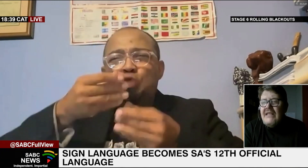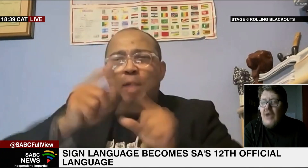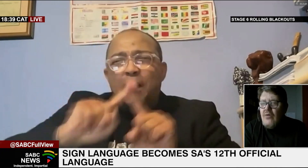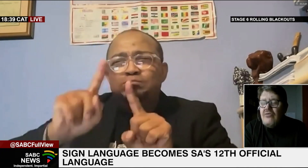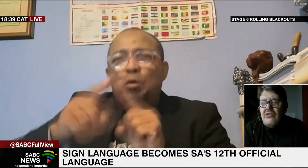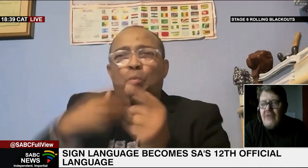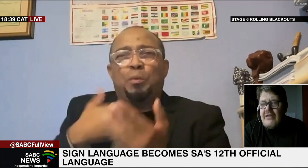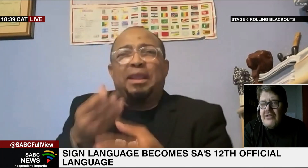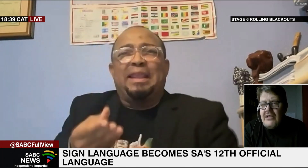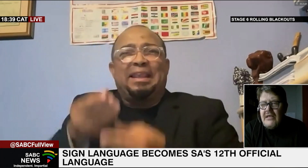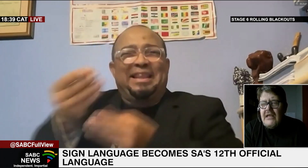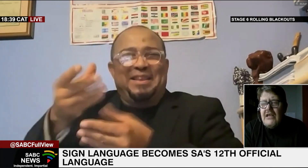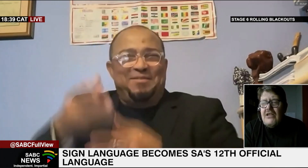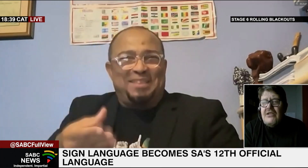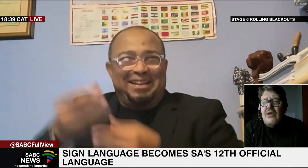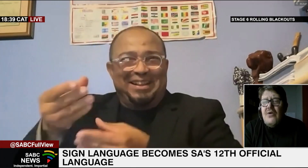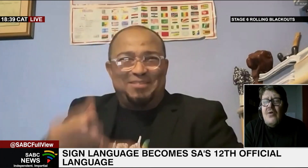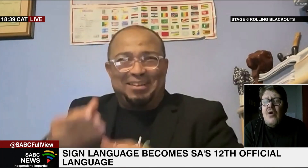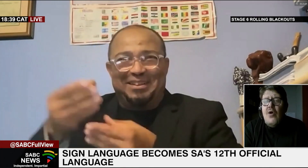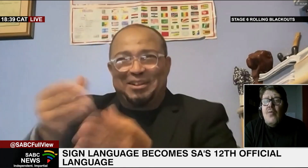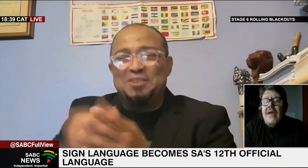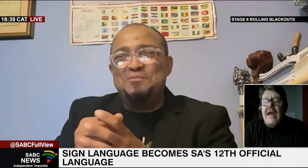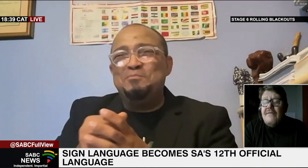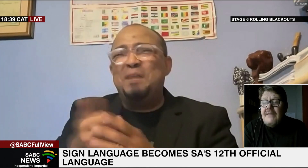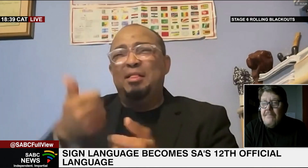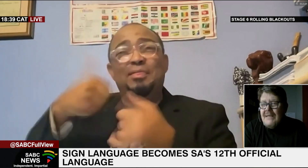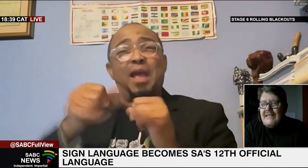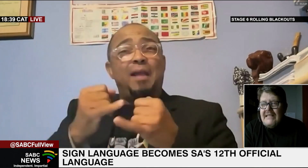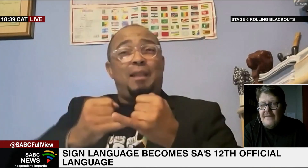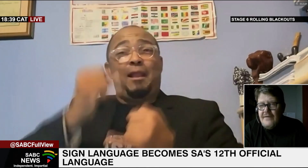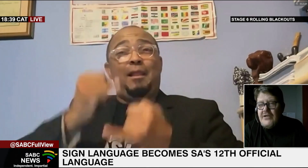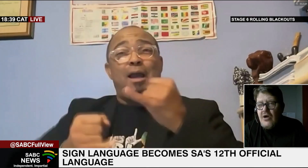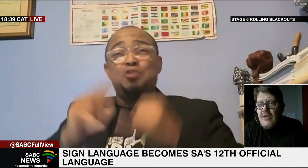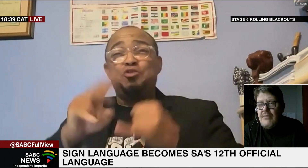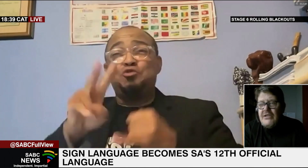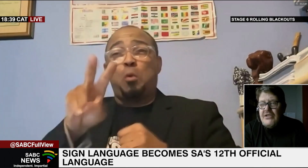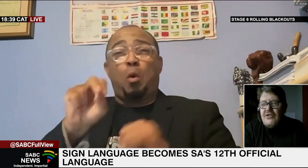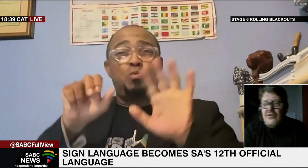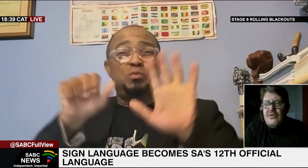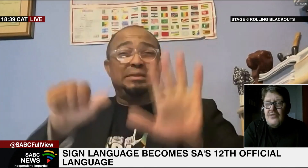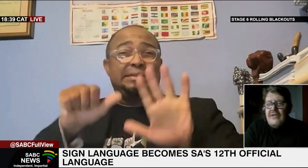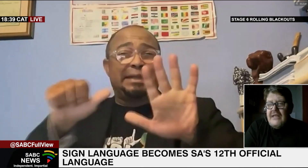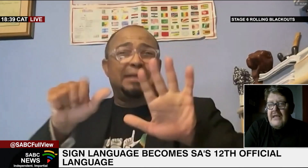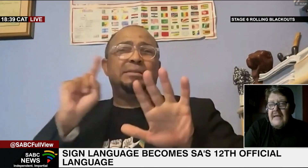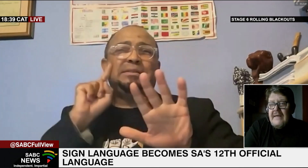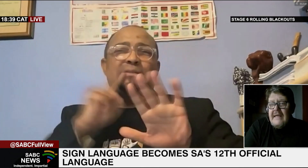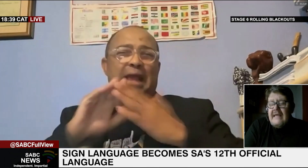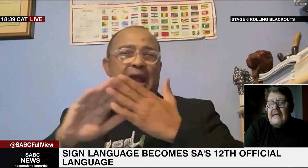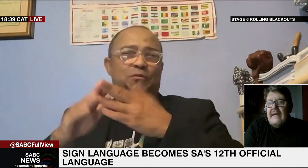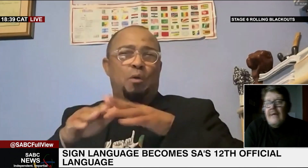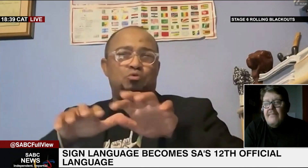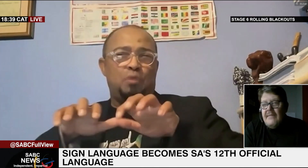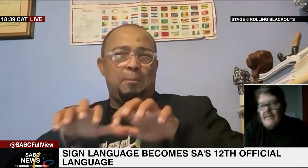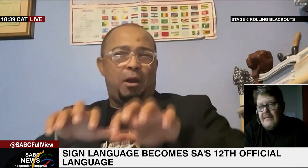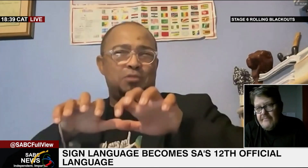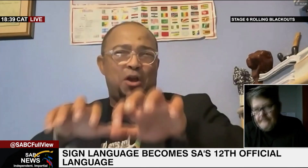with its own structure. So we have submitted different documents to the